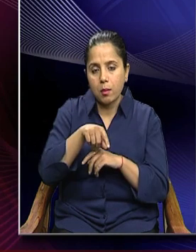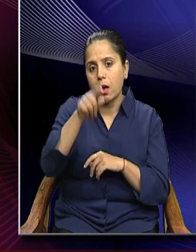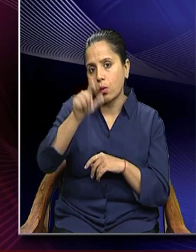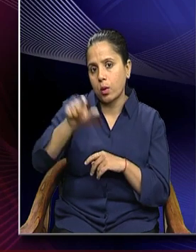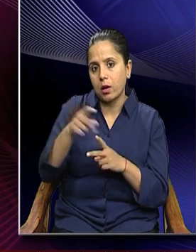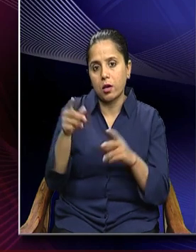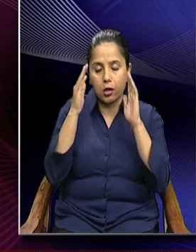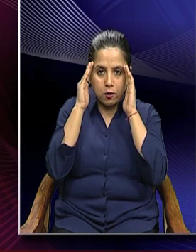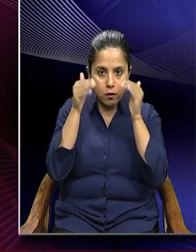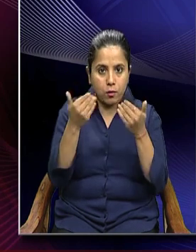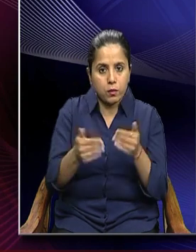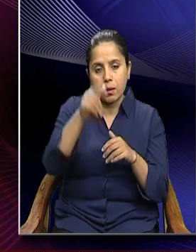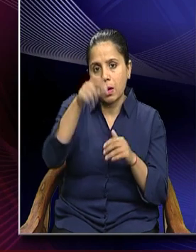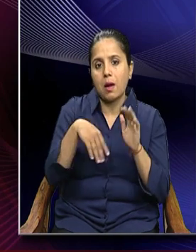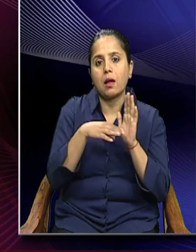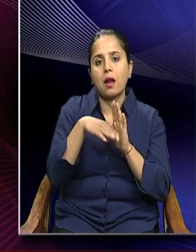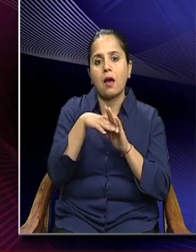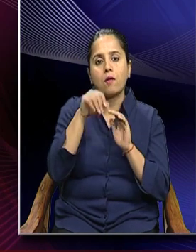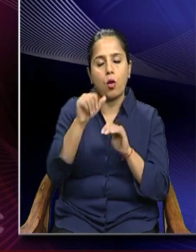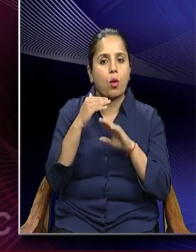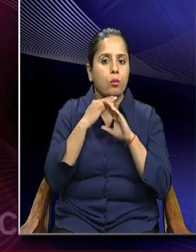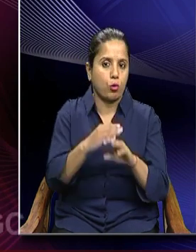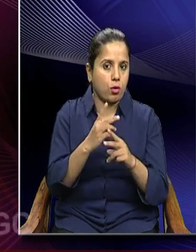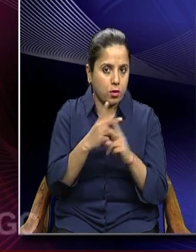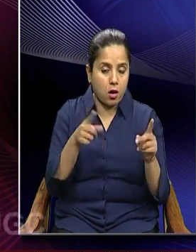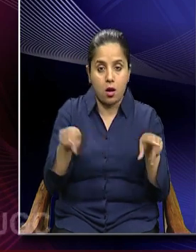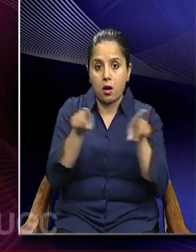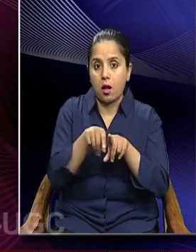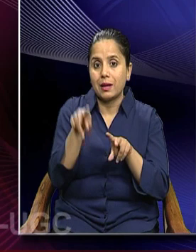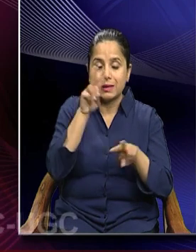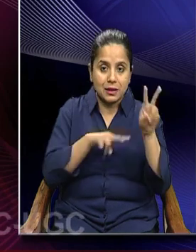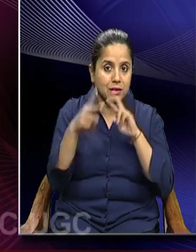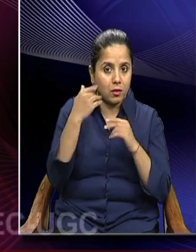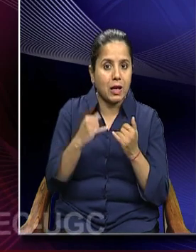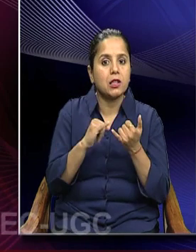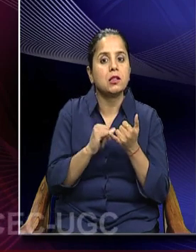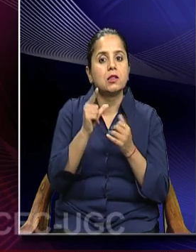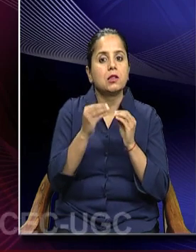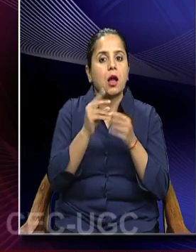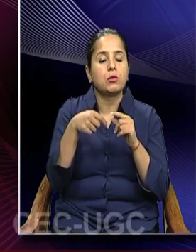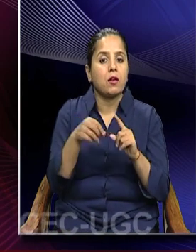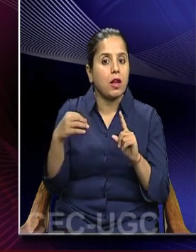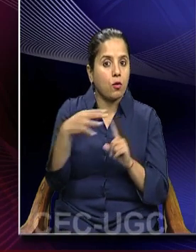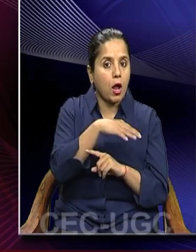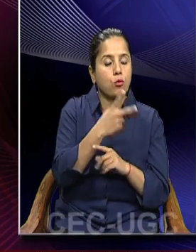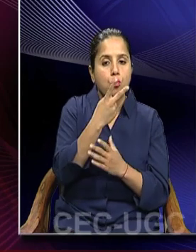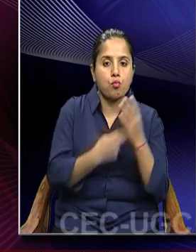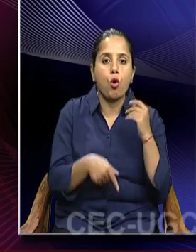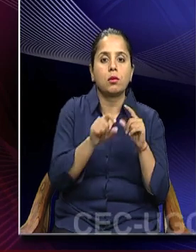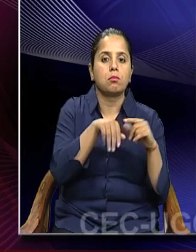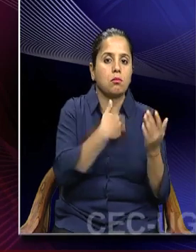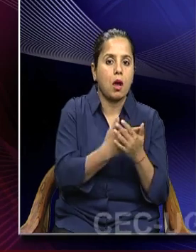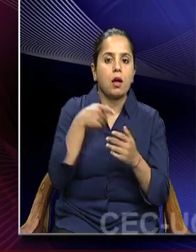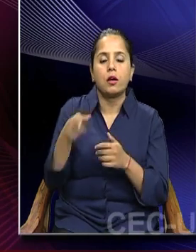than focusing on individual level predictions. It also acknowledges the subjective influence of both the participant